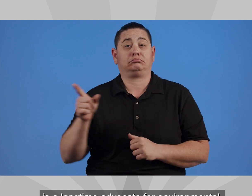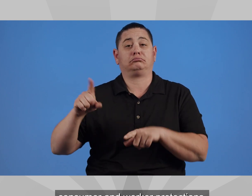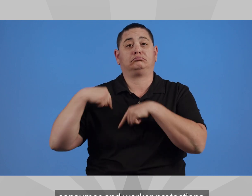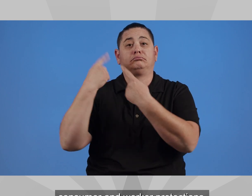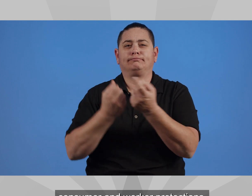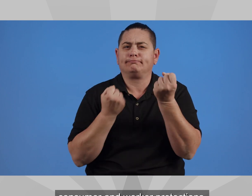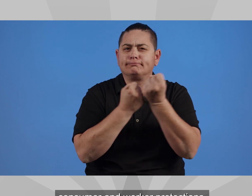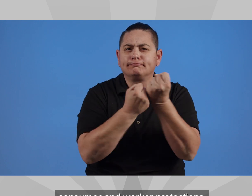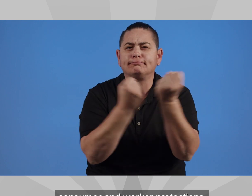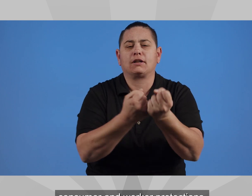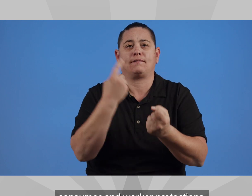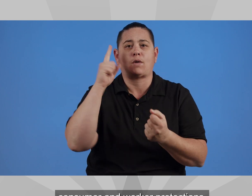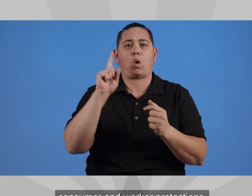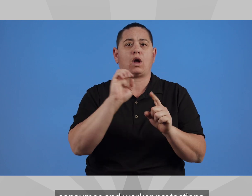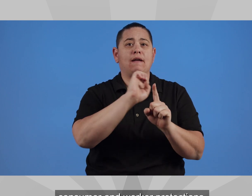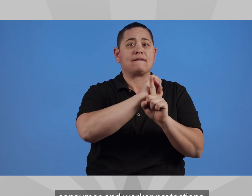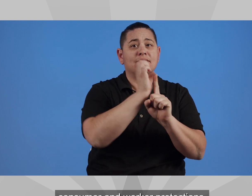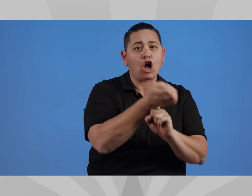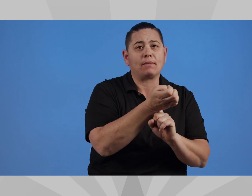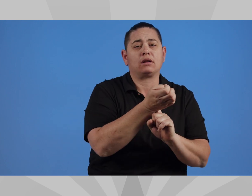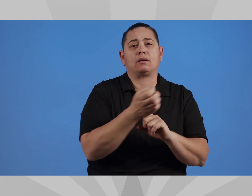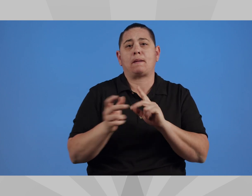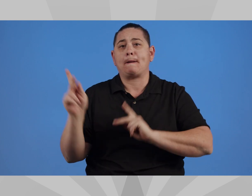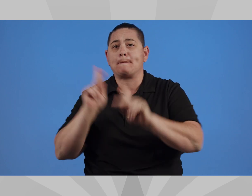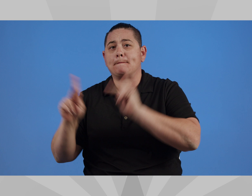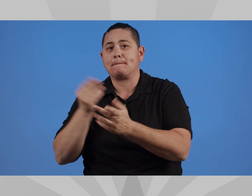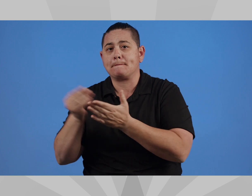environmental, consumer, and worker protections.